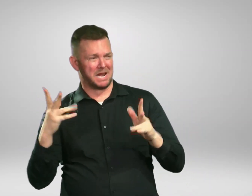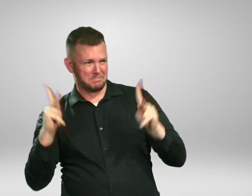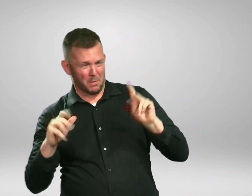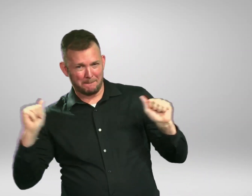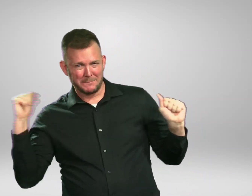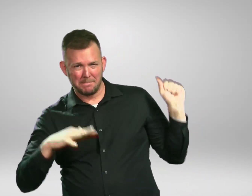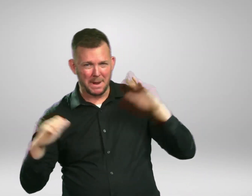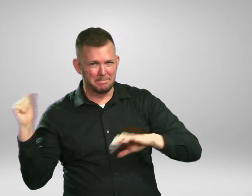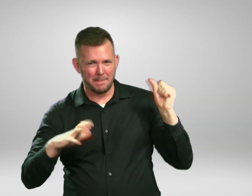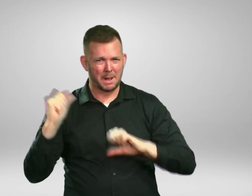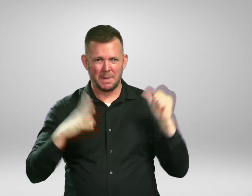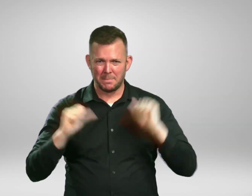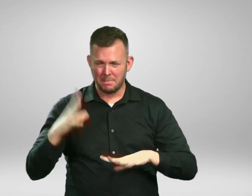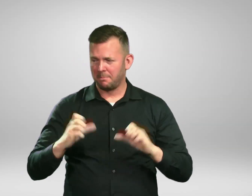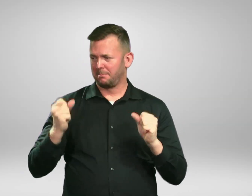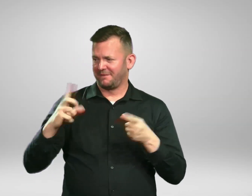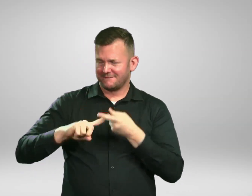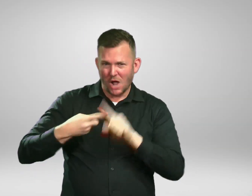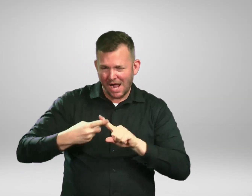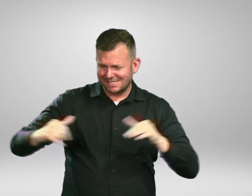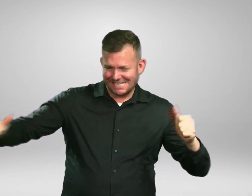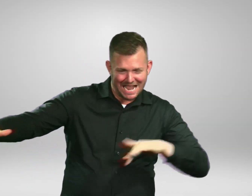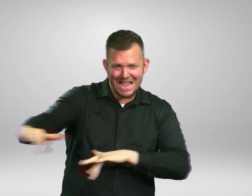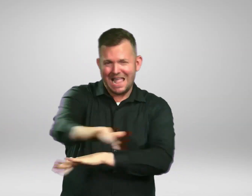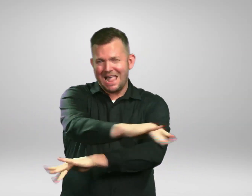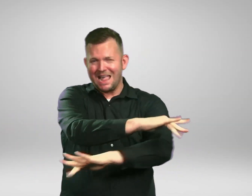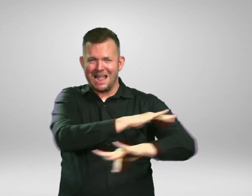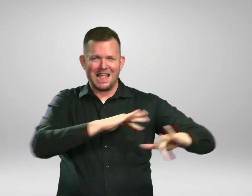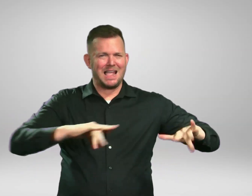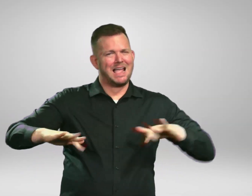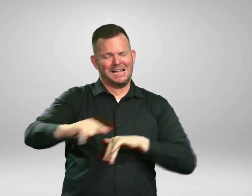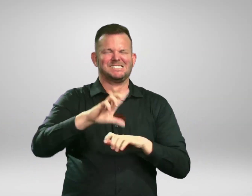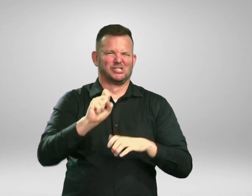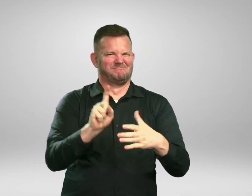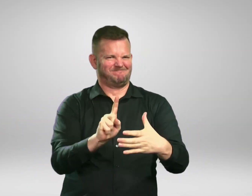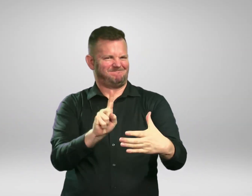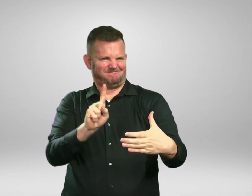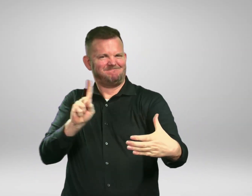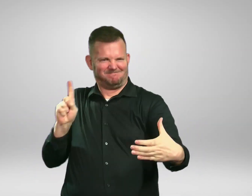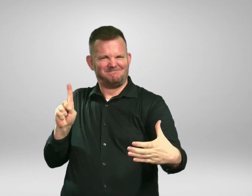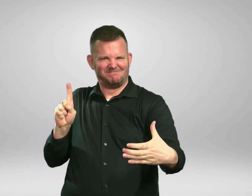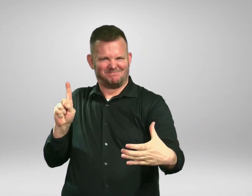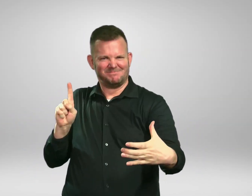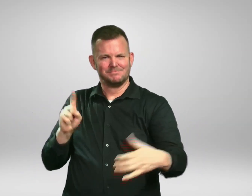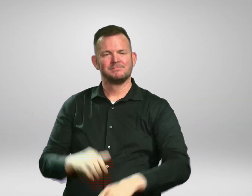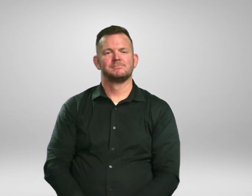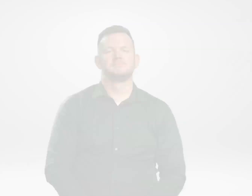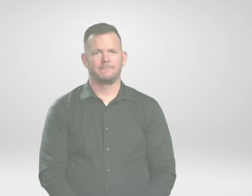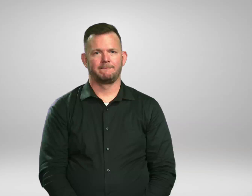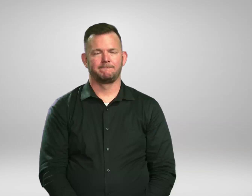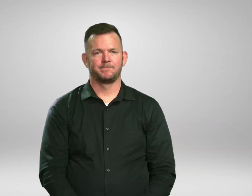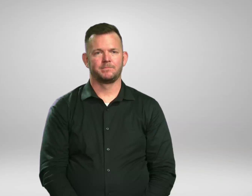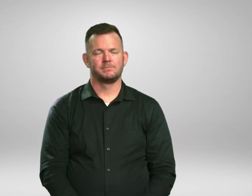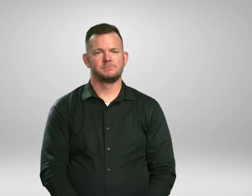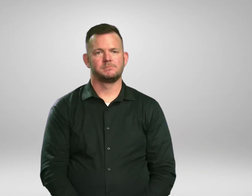and large gatherings, where there will be close contact with others. People at higher